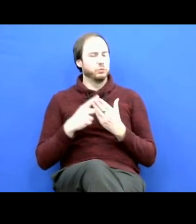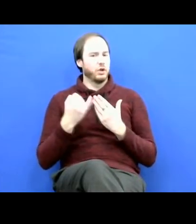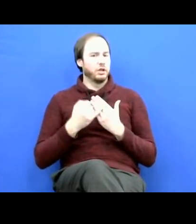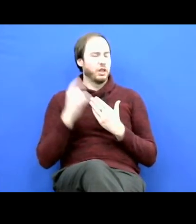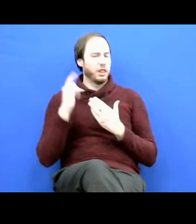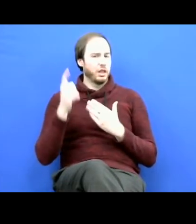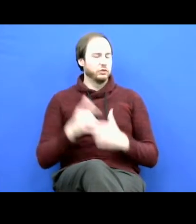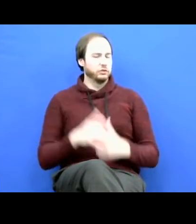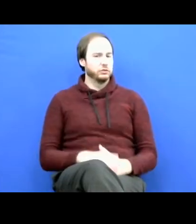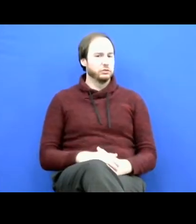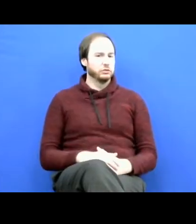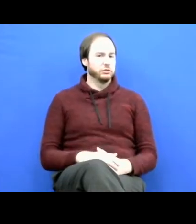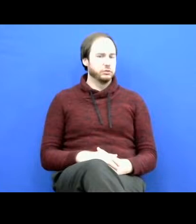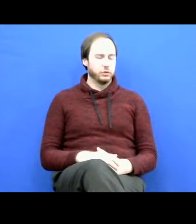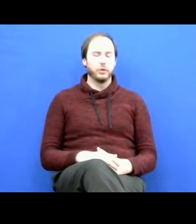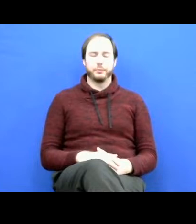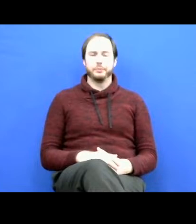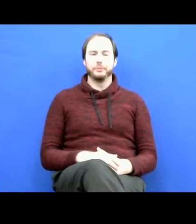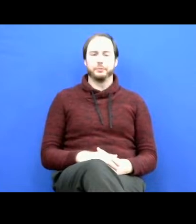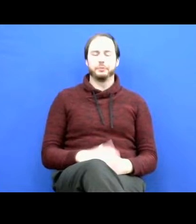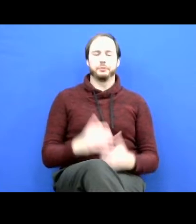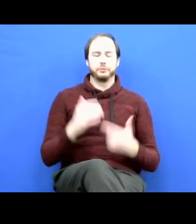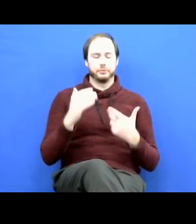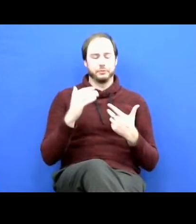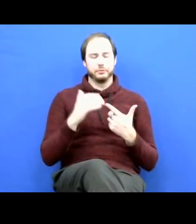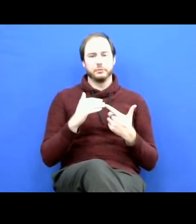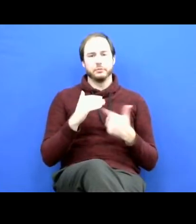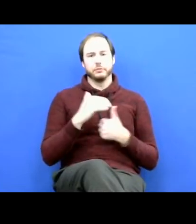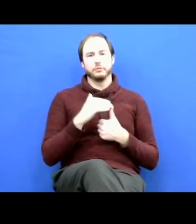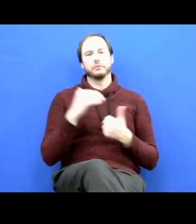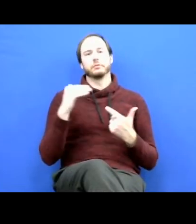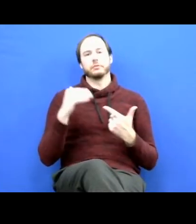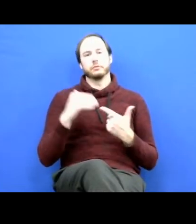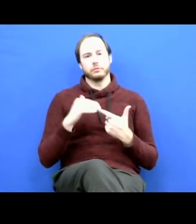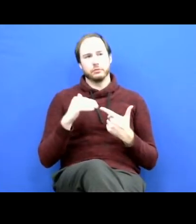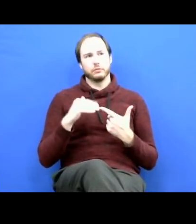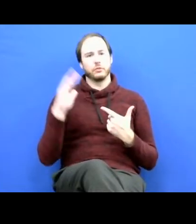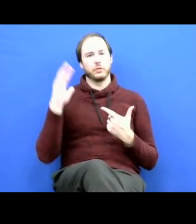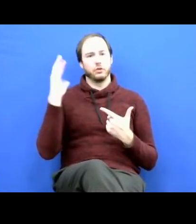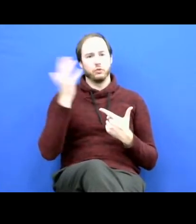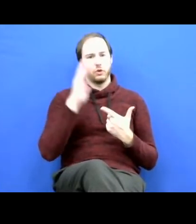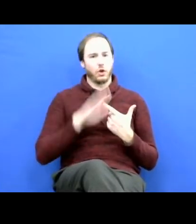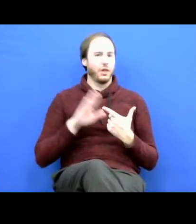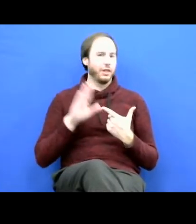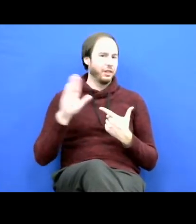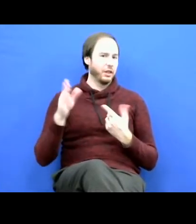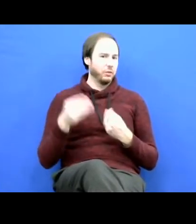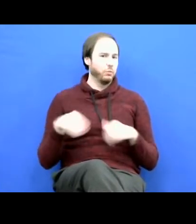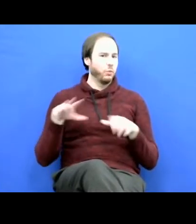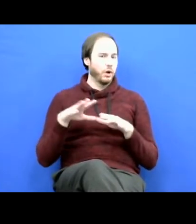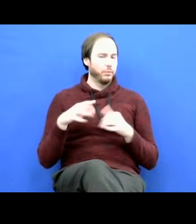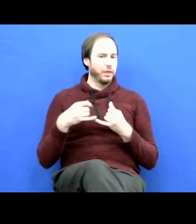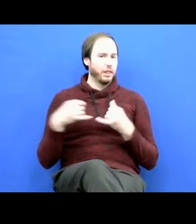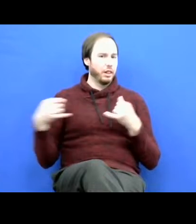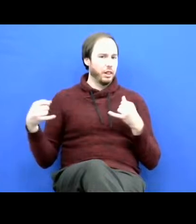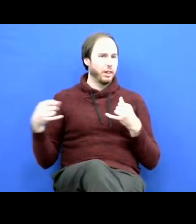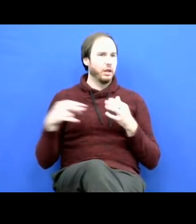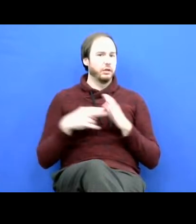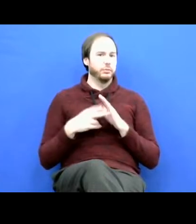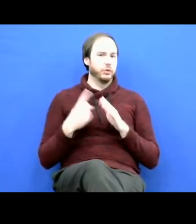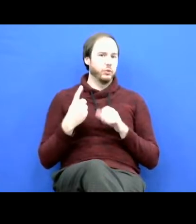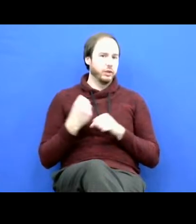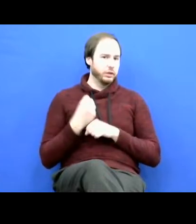moves forward. And then the other thing with the trees, they're on their property line, so, a year or